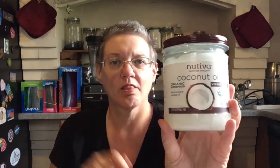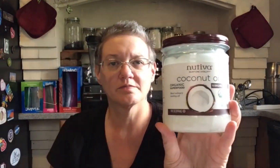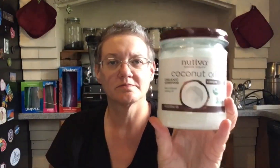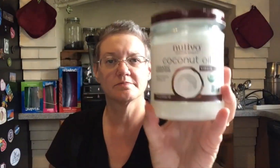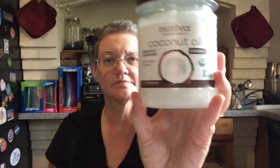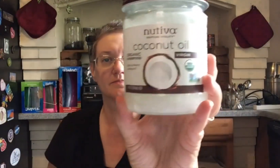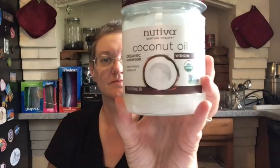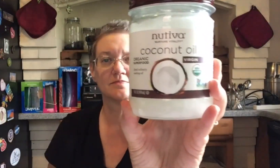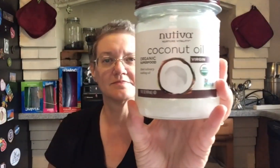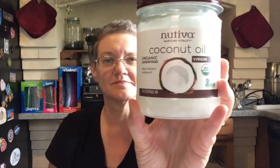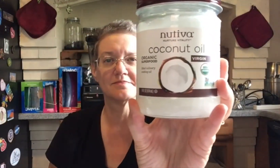Coconut oil.